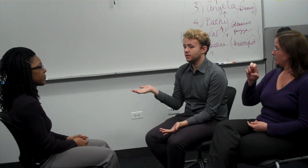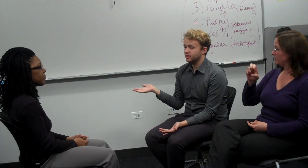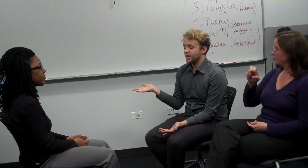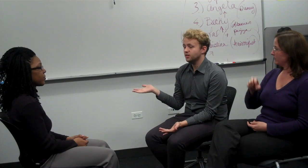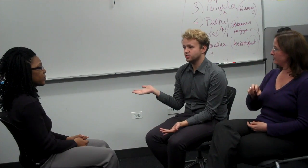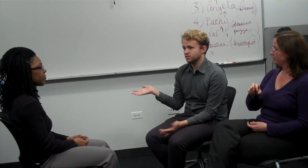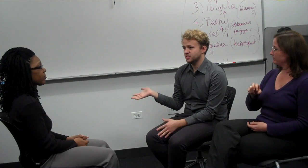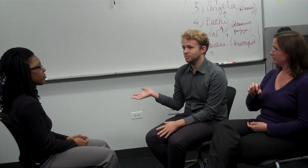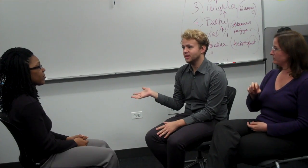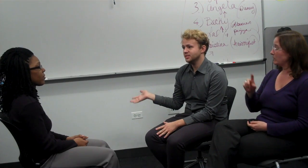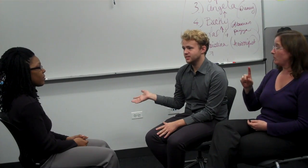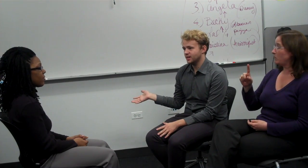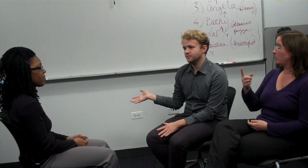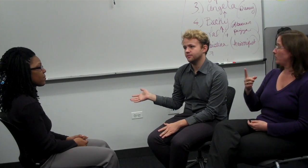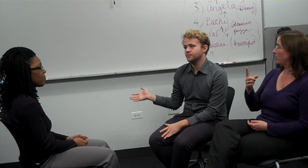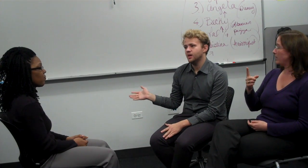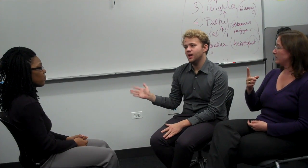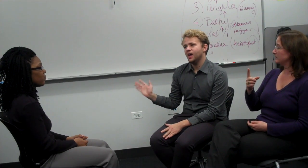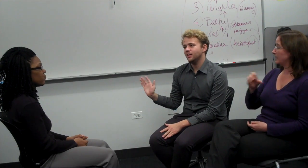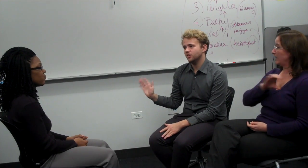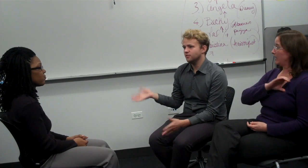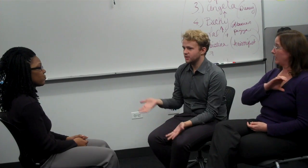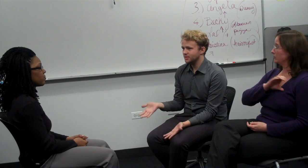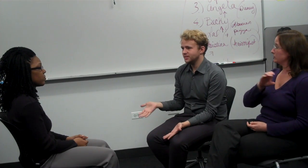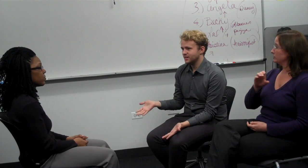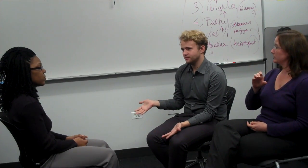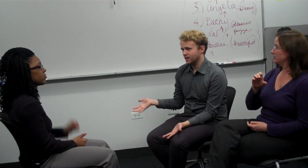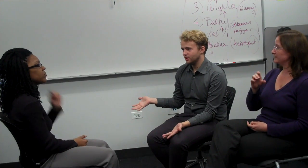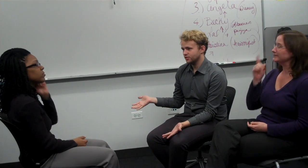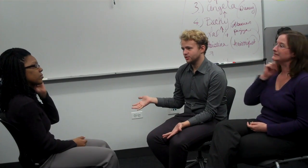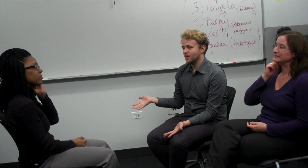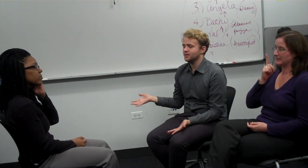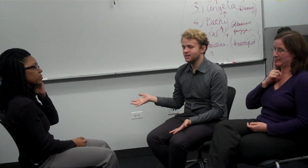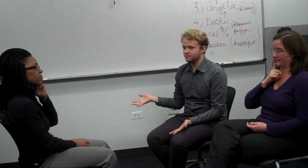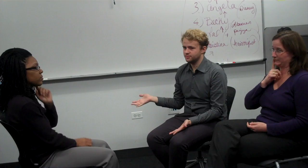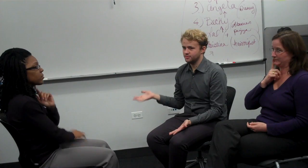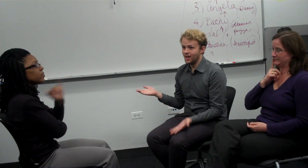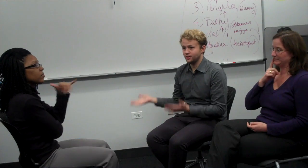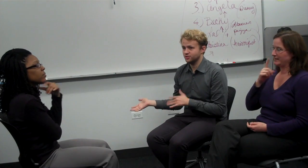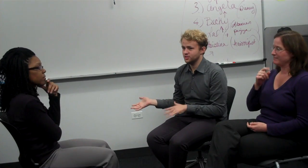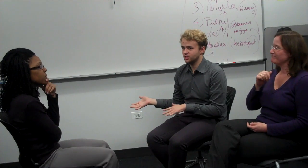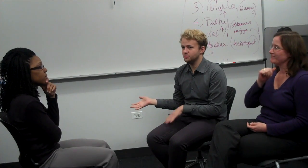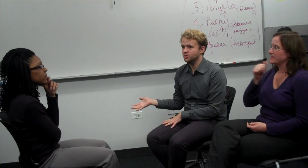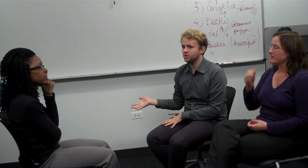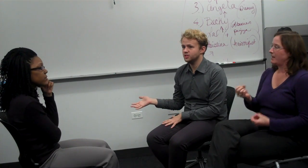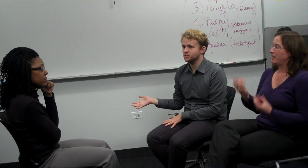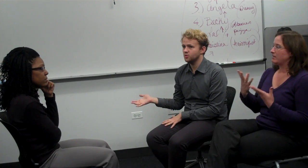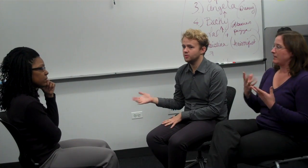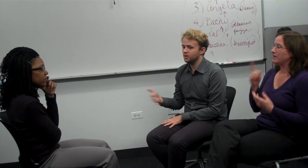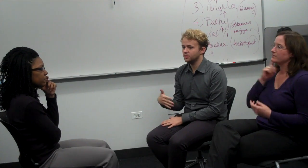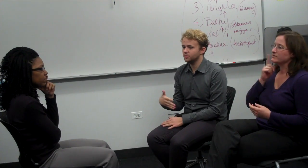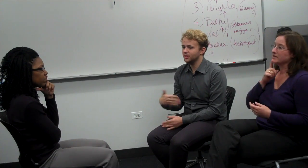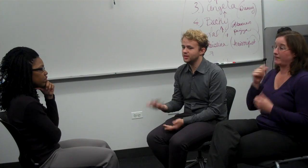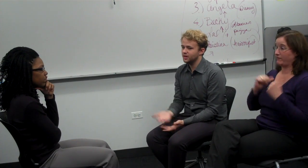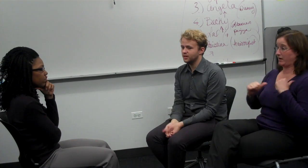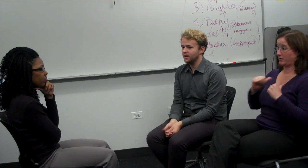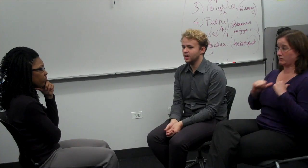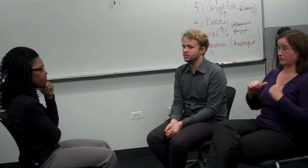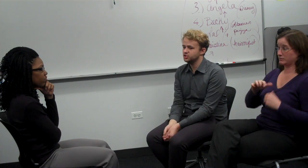of the characters in the play is deaf, and there aren't very many deaf actors in the community, so we're planning on